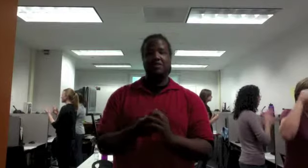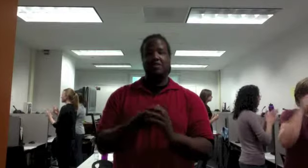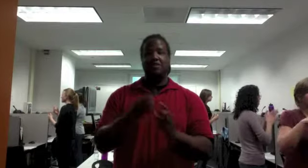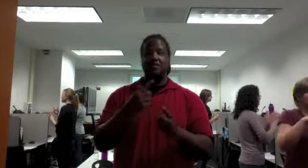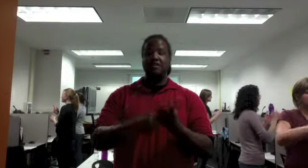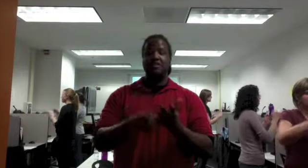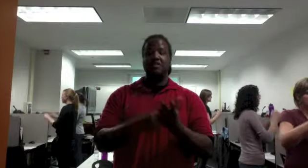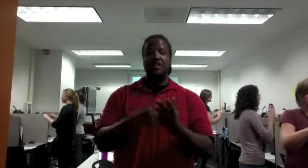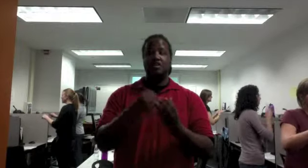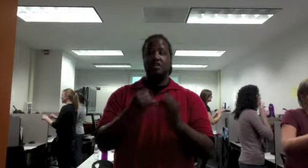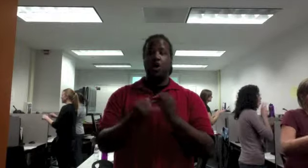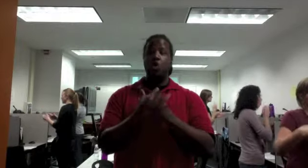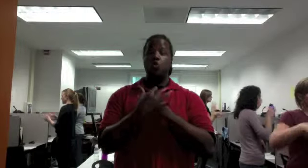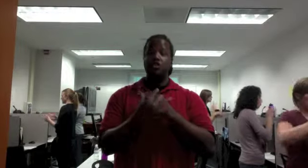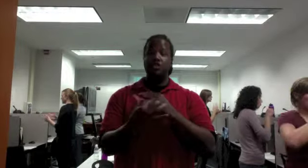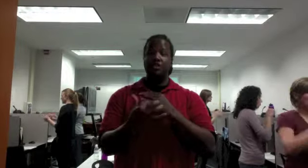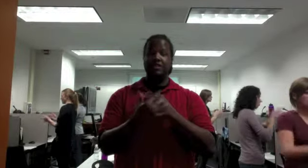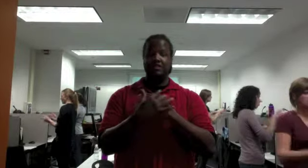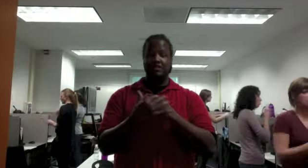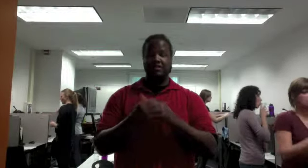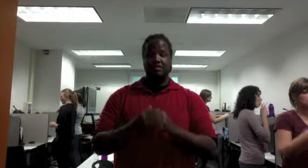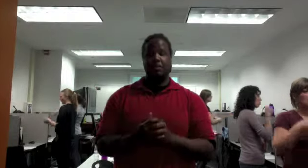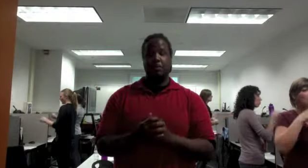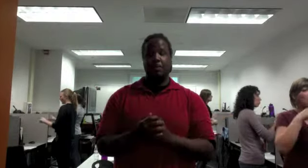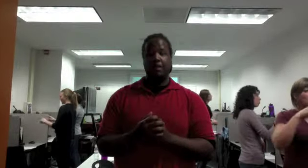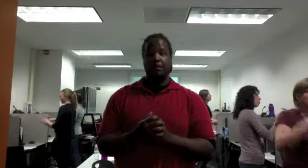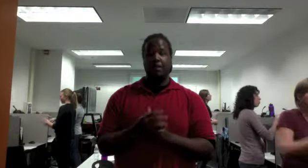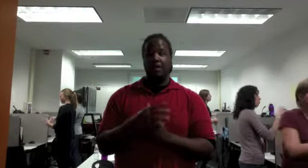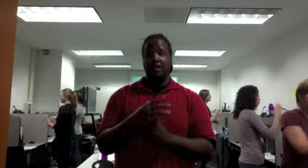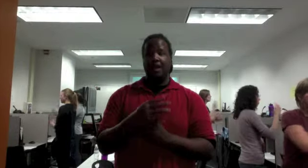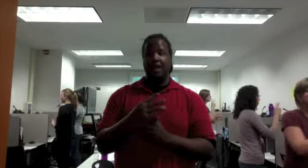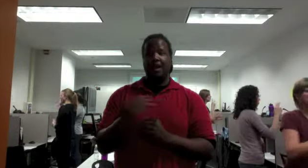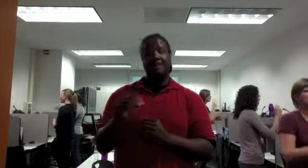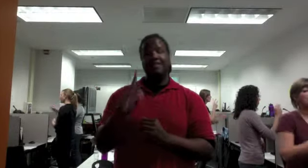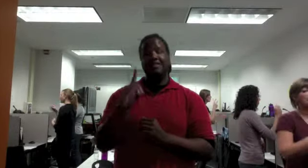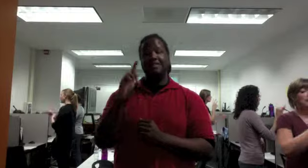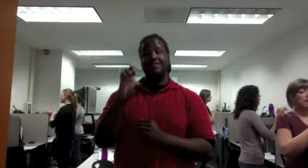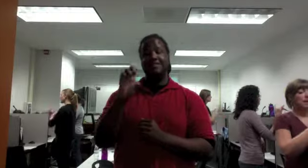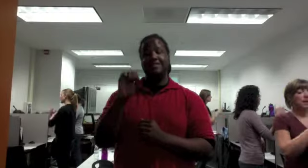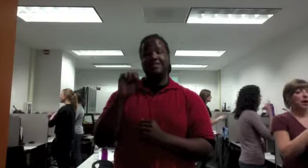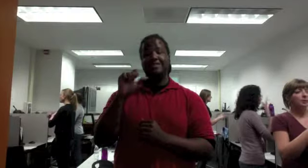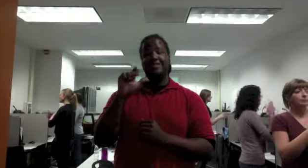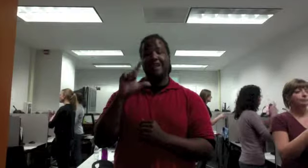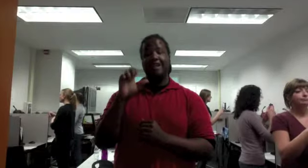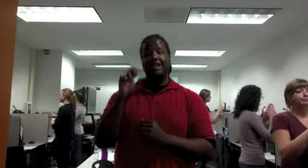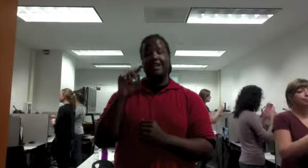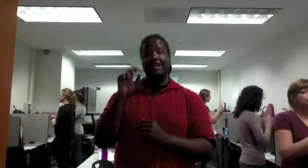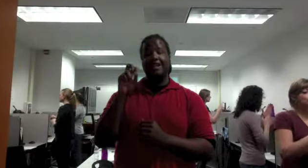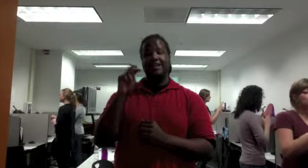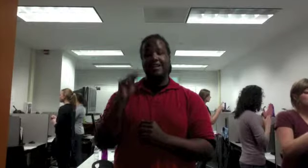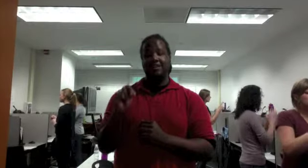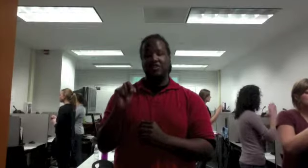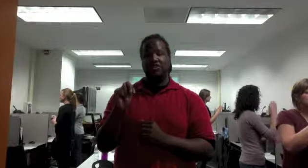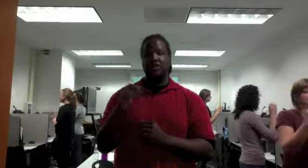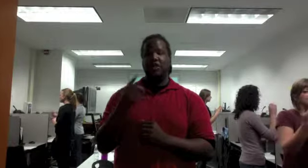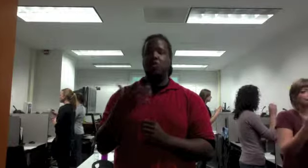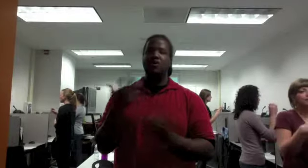oceans and we looked at principles of desalination, what was one principle that we used in desalination as